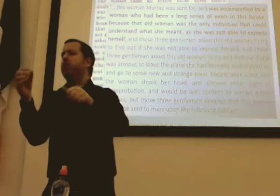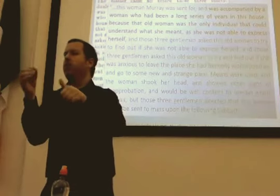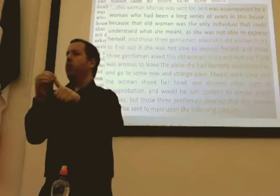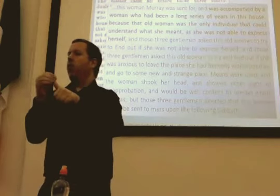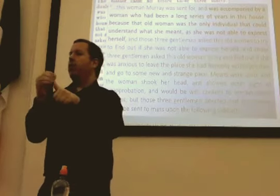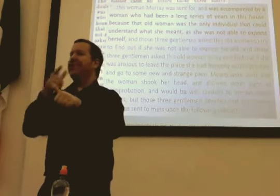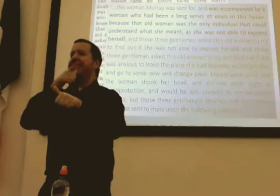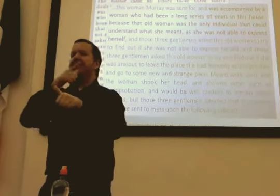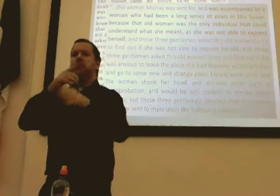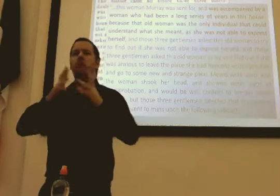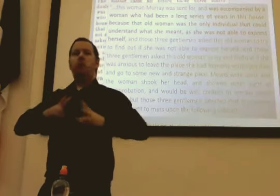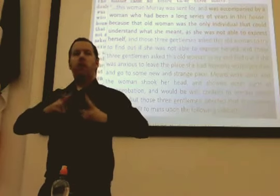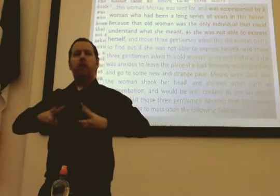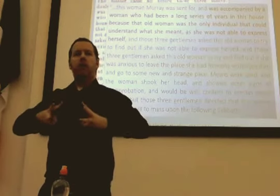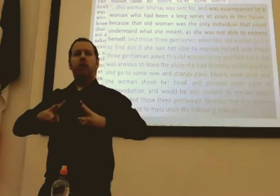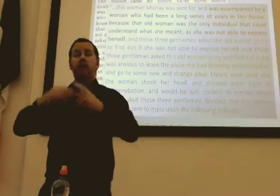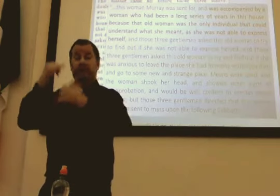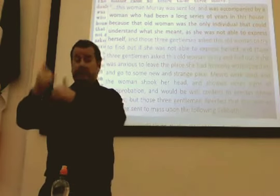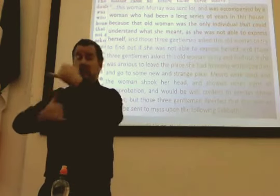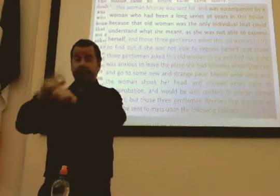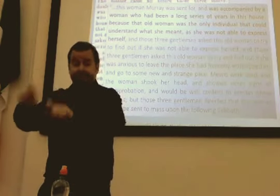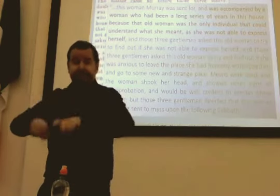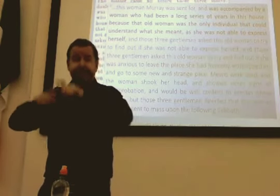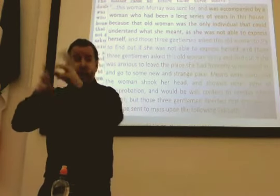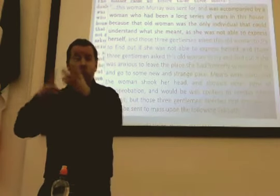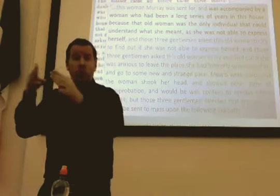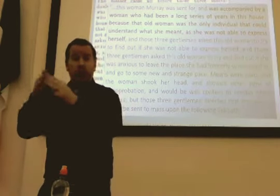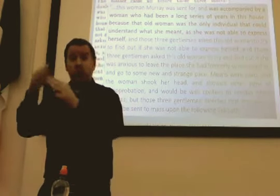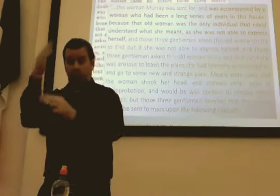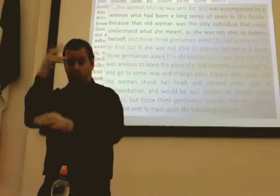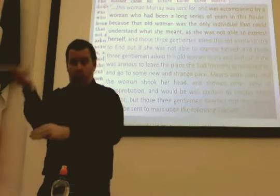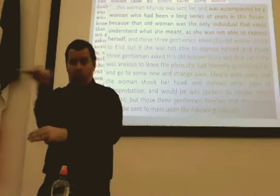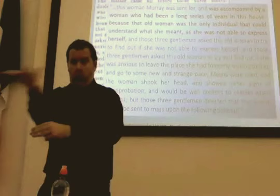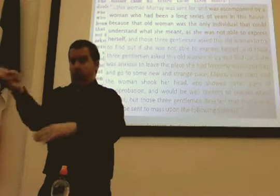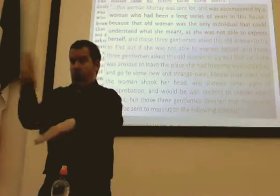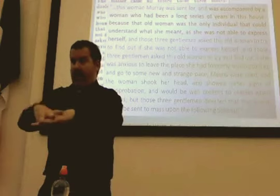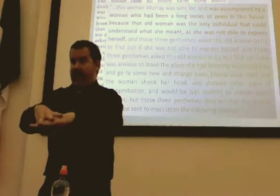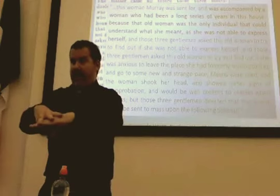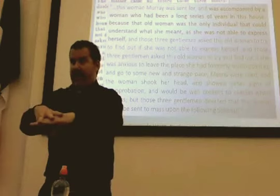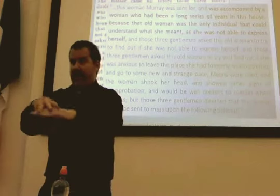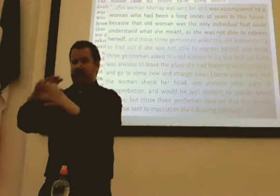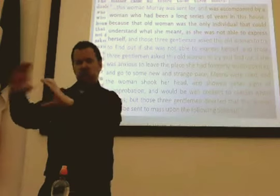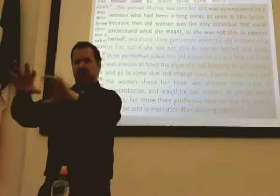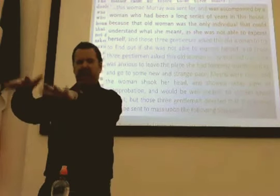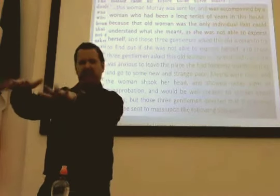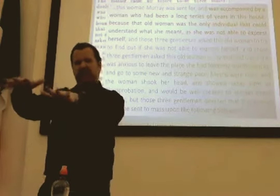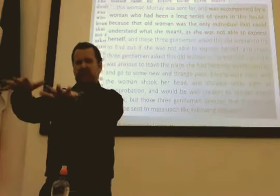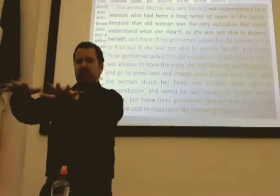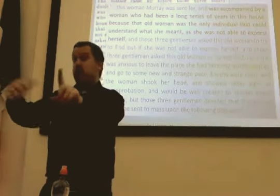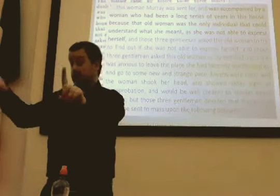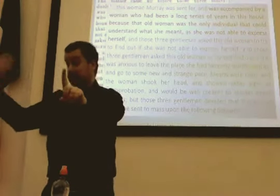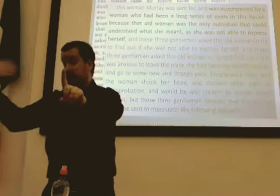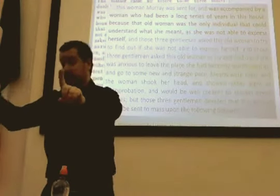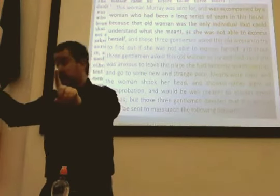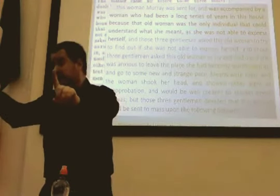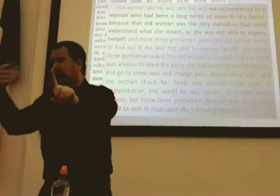to establish how to communicate with her. So they knew a hearing woman who had been with her for years and knew her very well. And they communicated